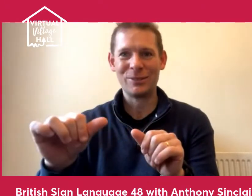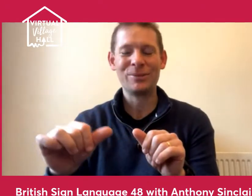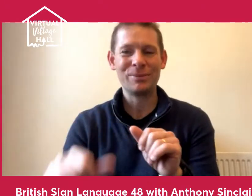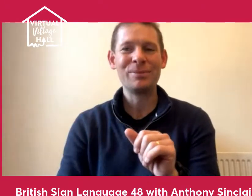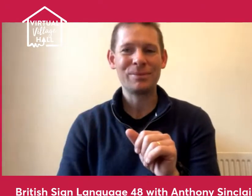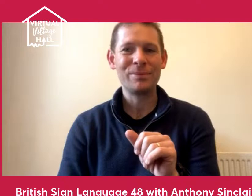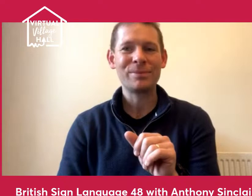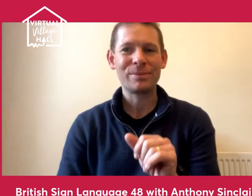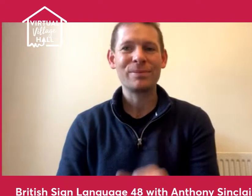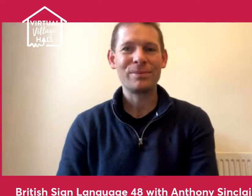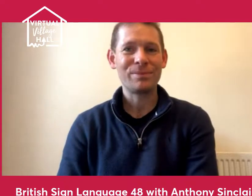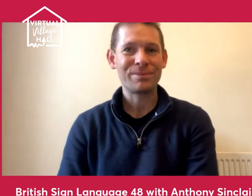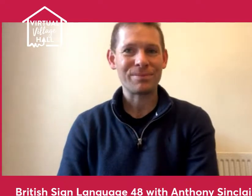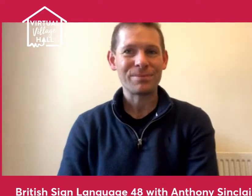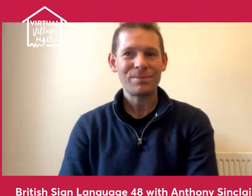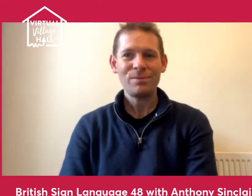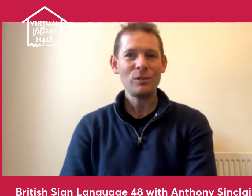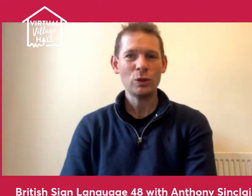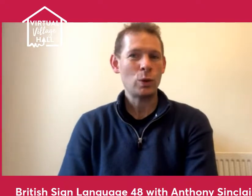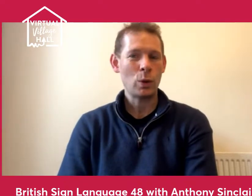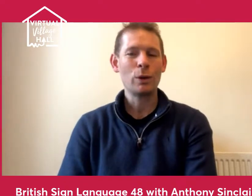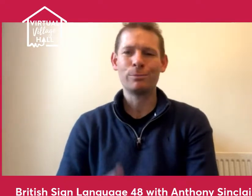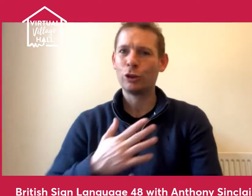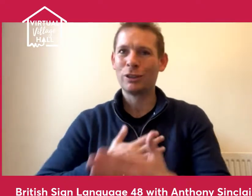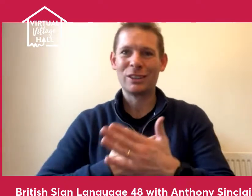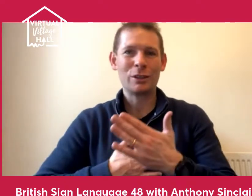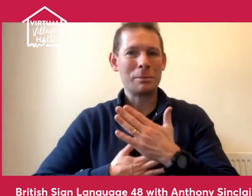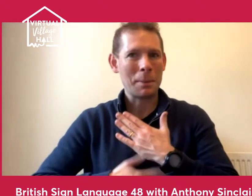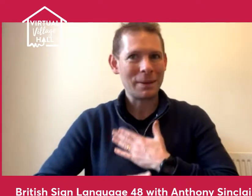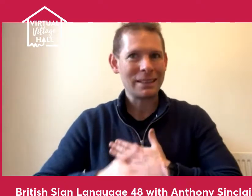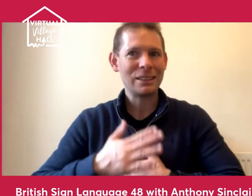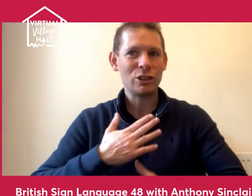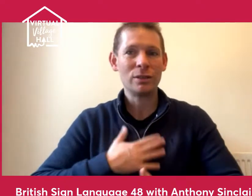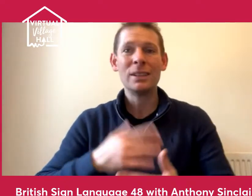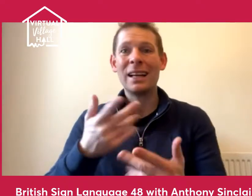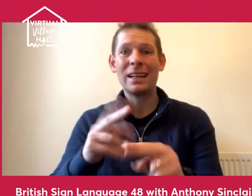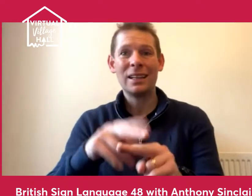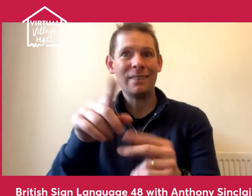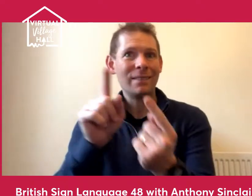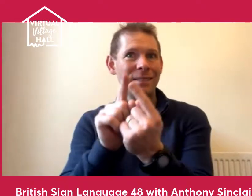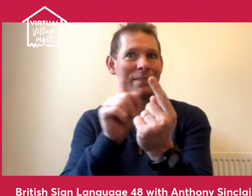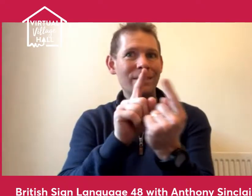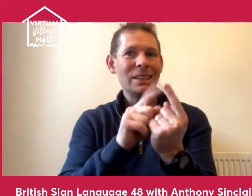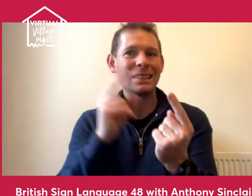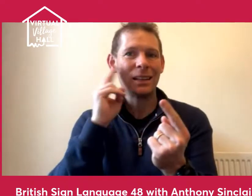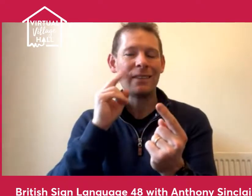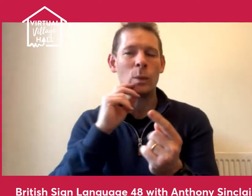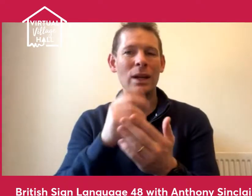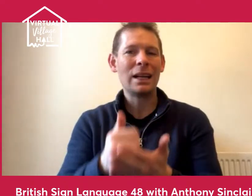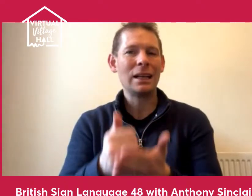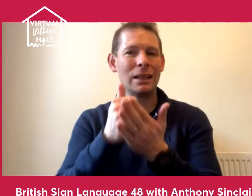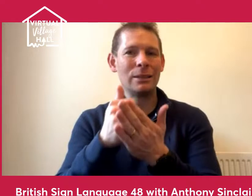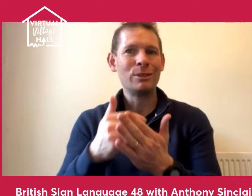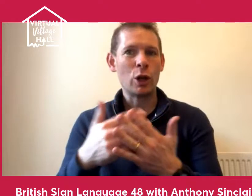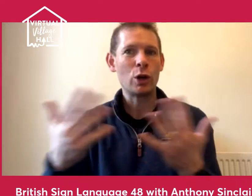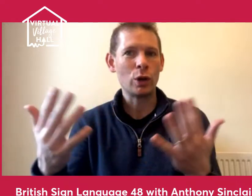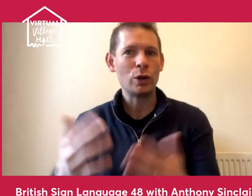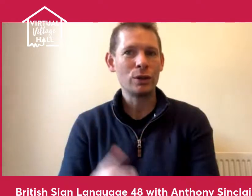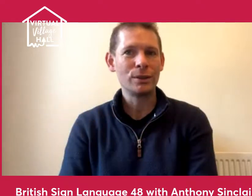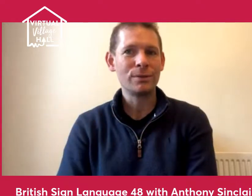practice, the more fluent you will become. So just be patient with yourselves. And if you're meeting a deaf person, that will